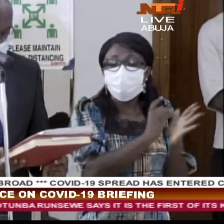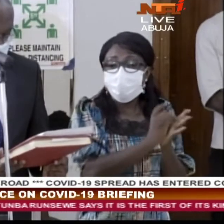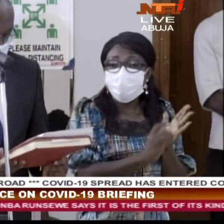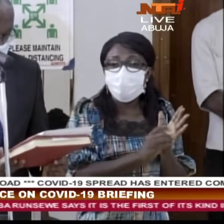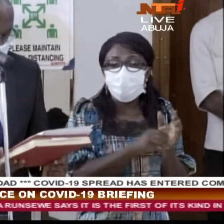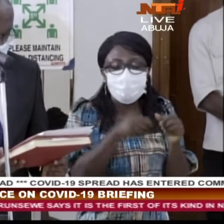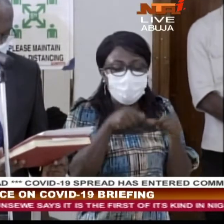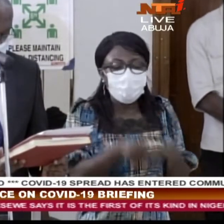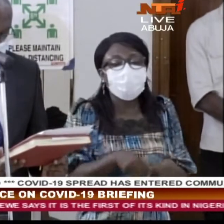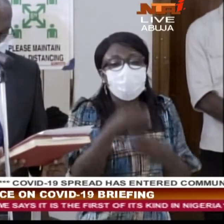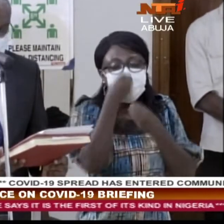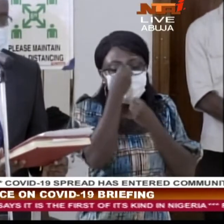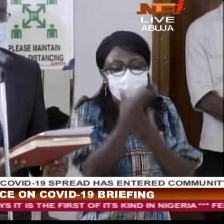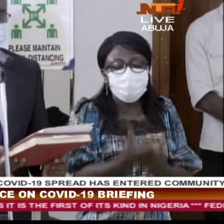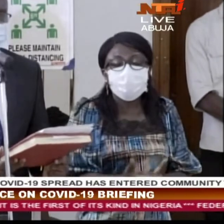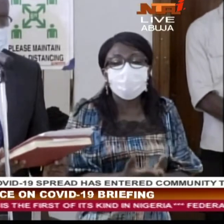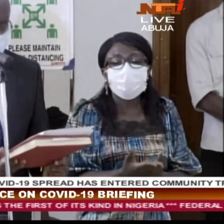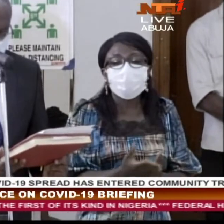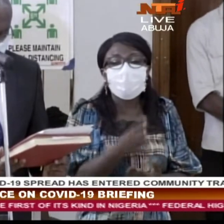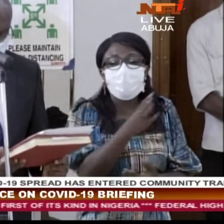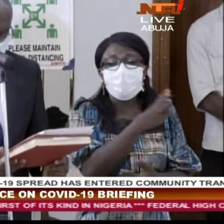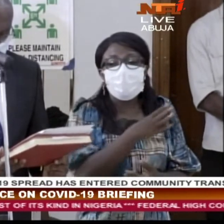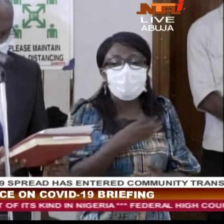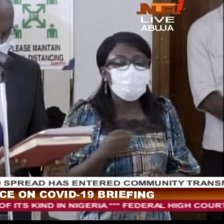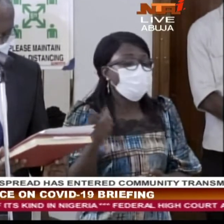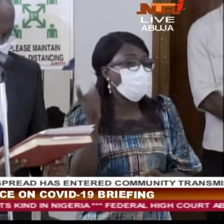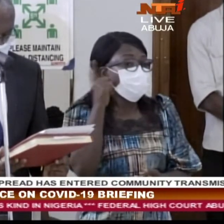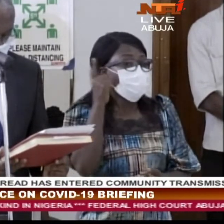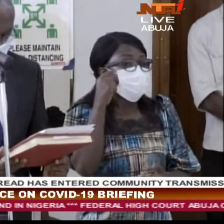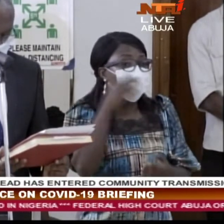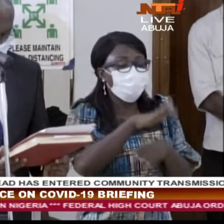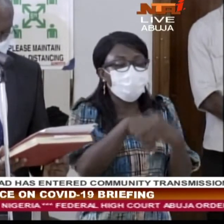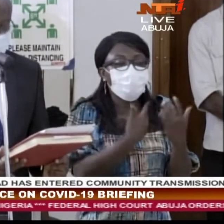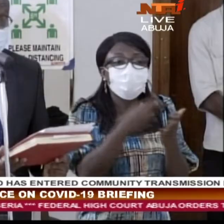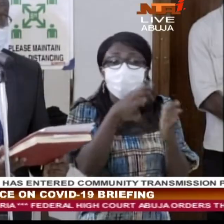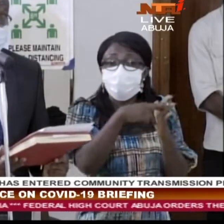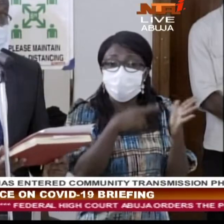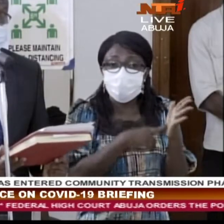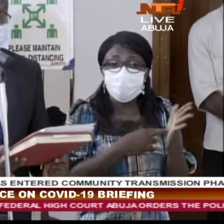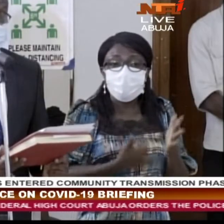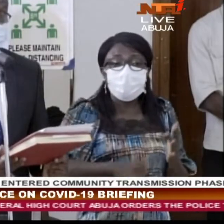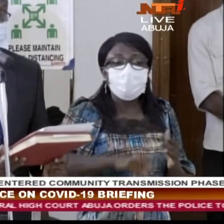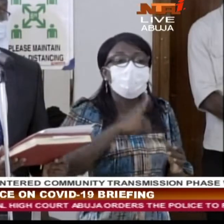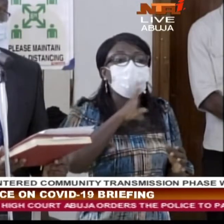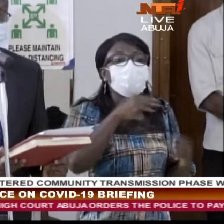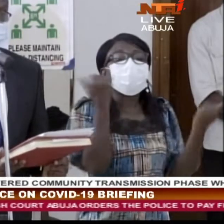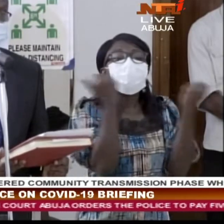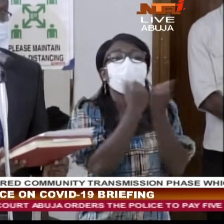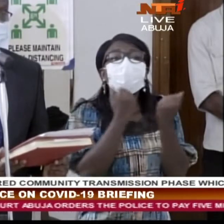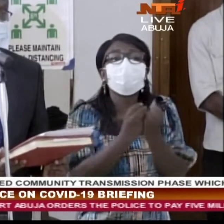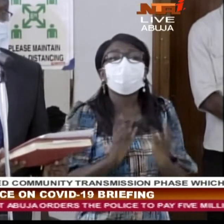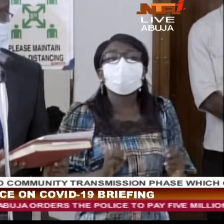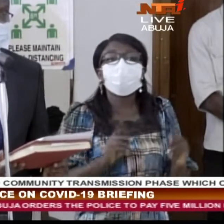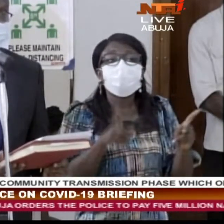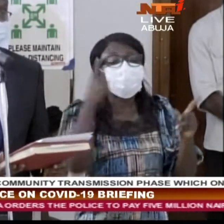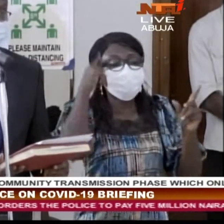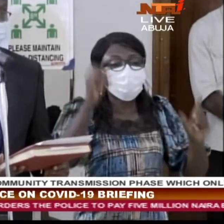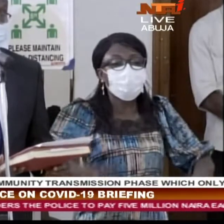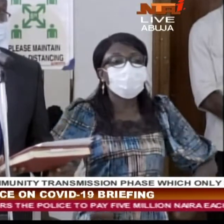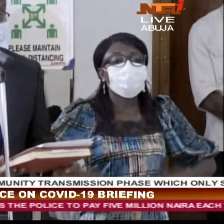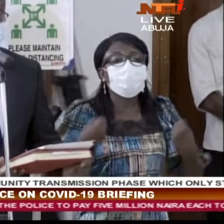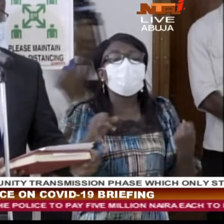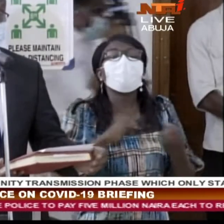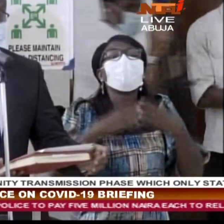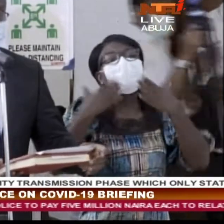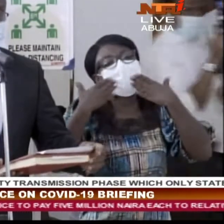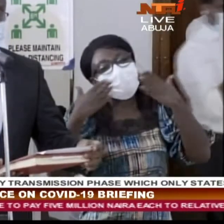stay informed. Adhere to the guidelines. They are your fighting opportunities for survival. I thank